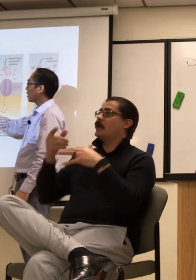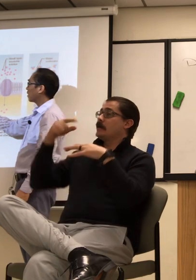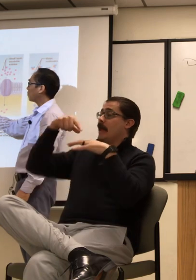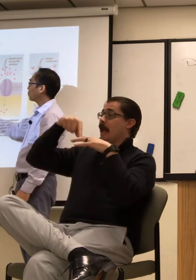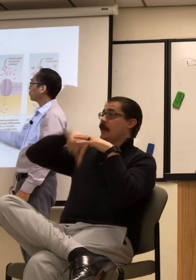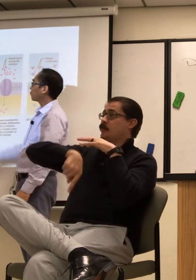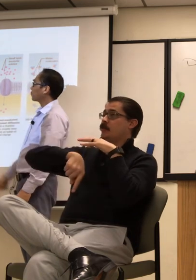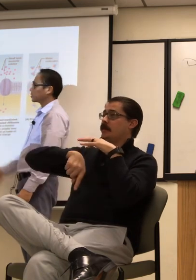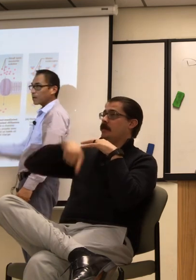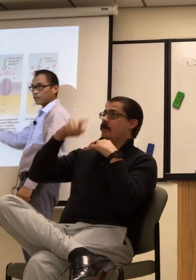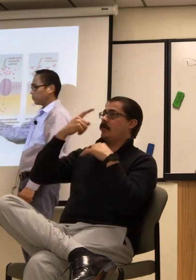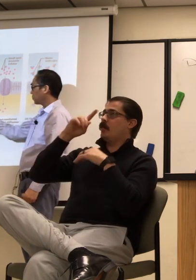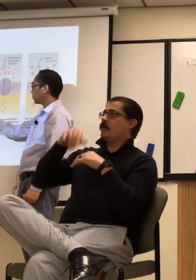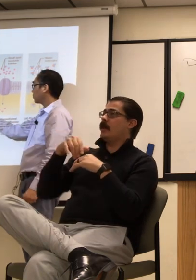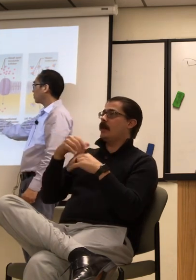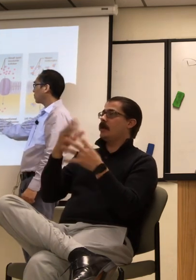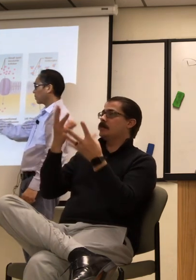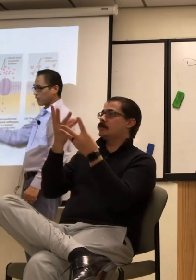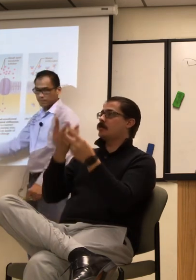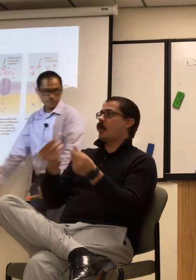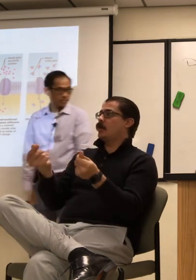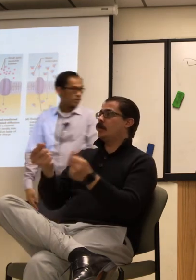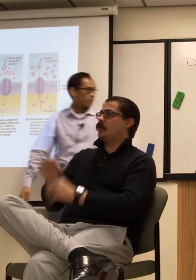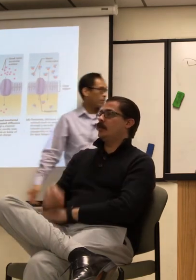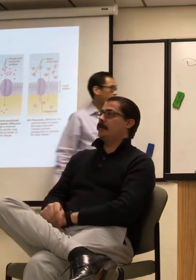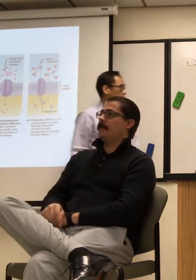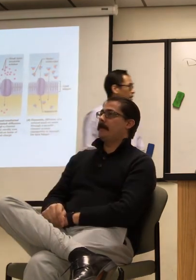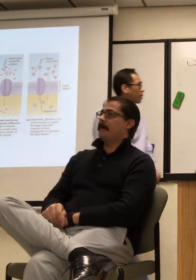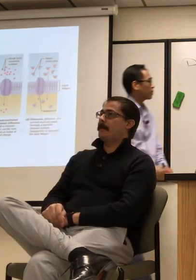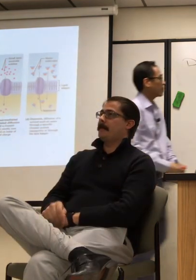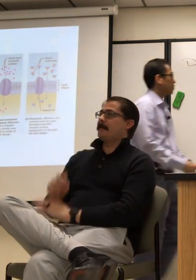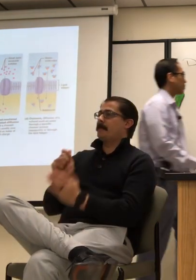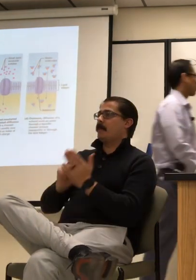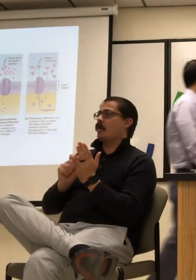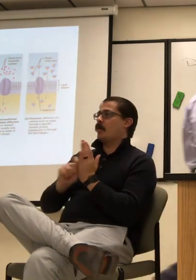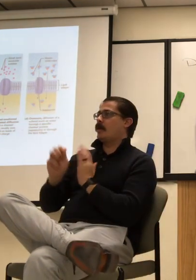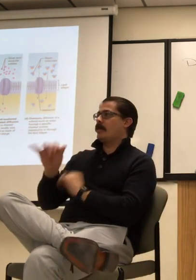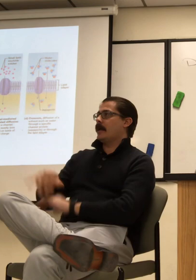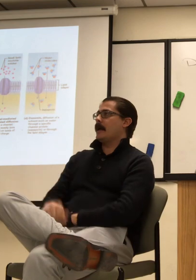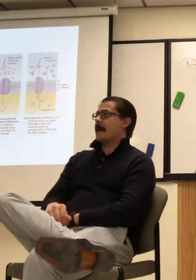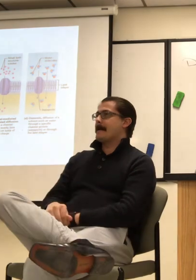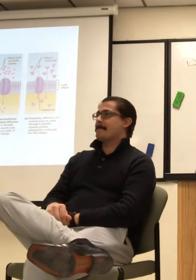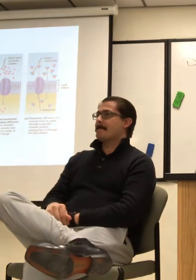of the solute. Okay, so let me write that down.